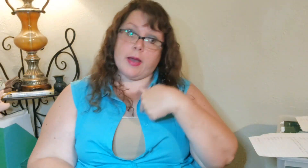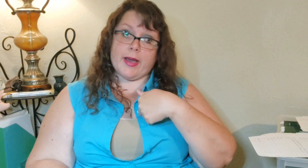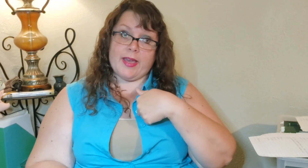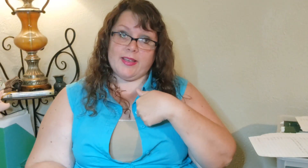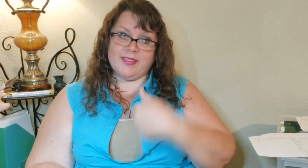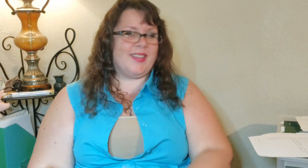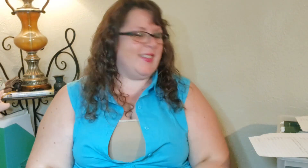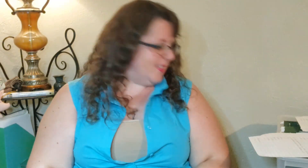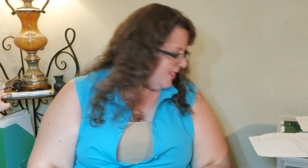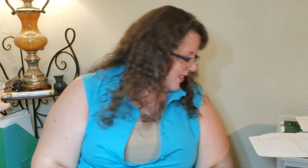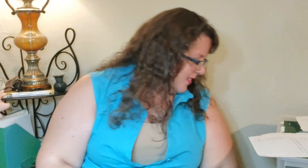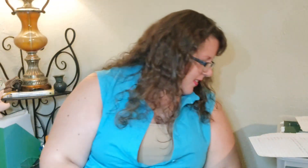I.